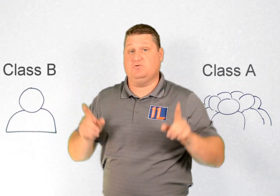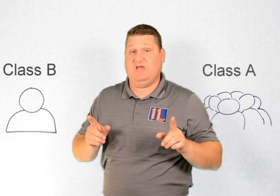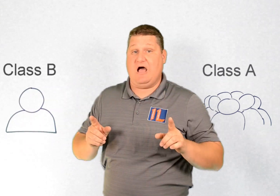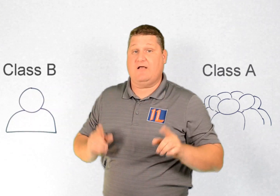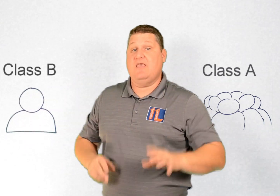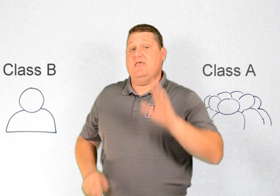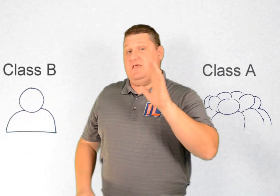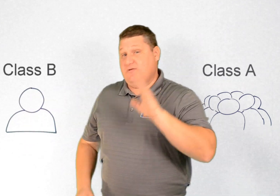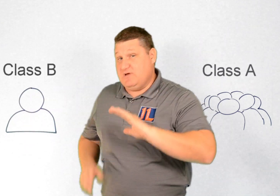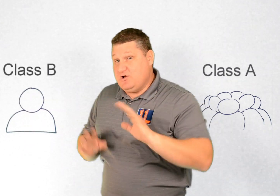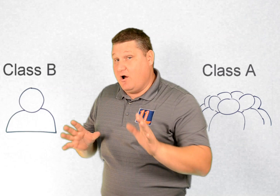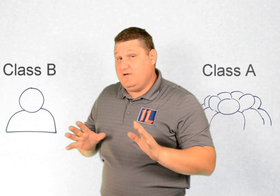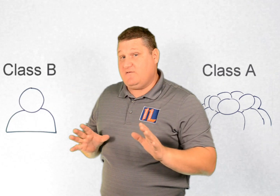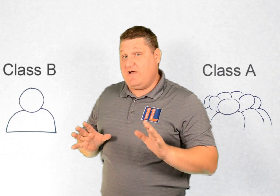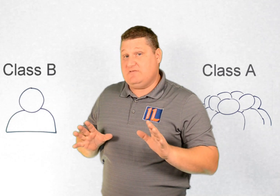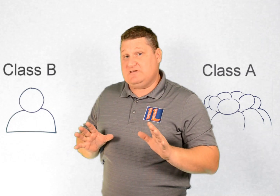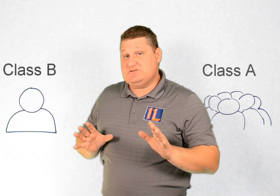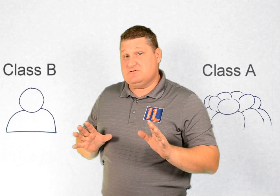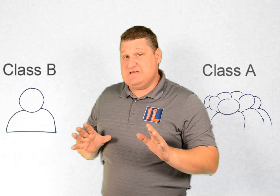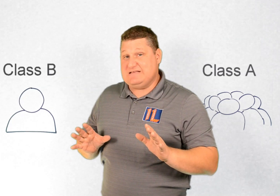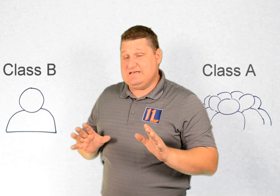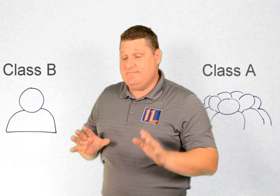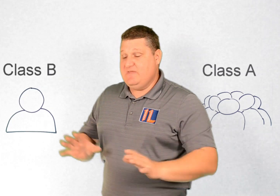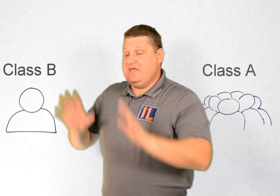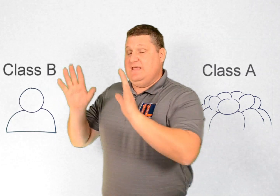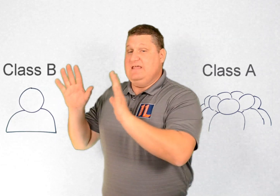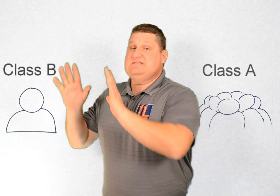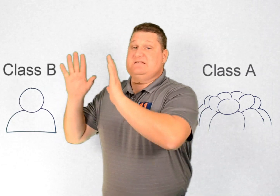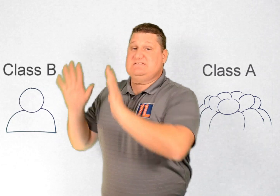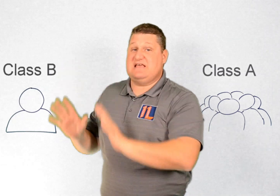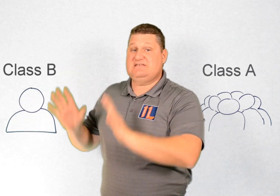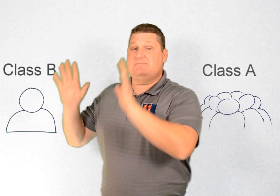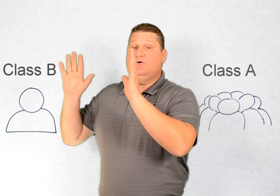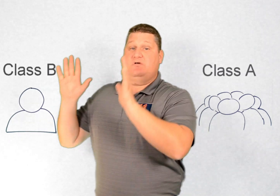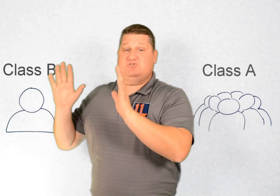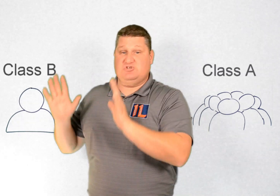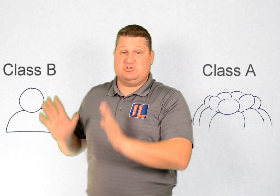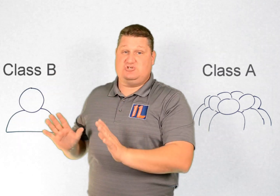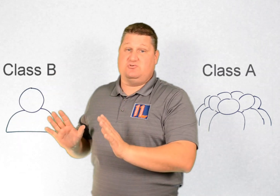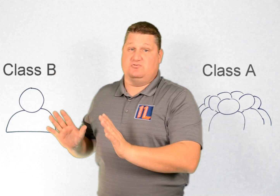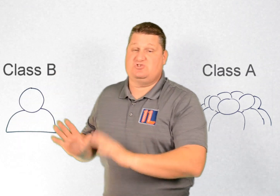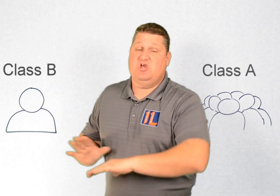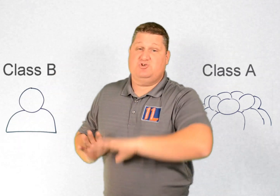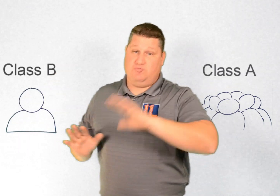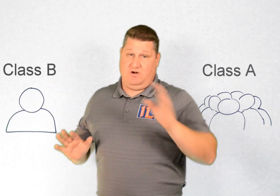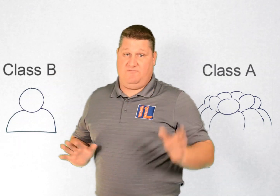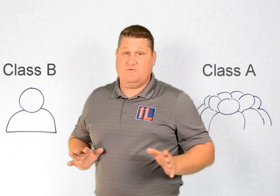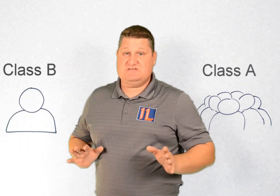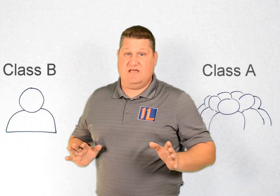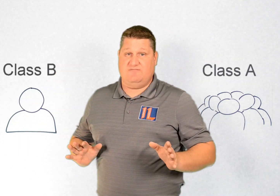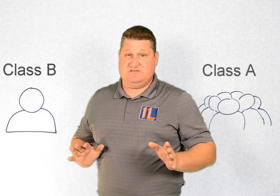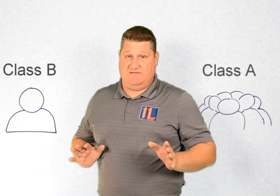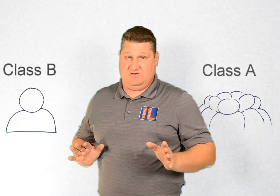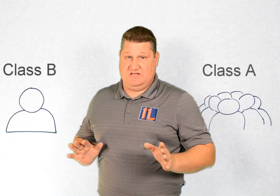Doc. Regardless of how the teacher does it, it is accessible to students 24/7, 7 days a